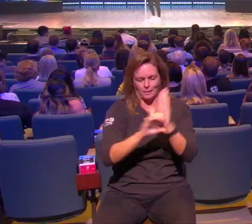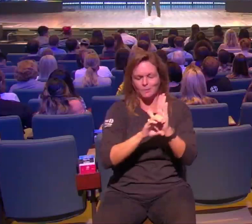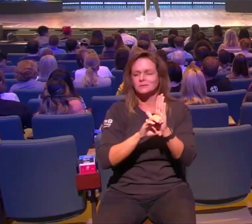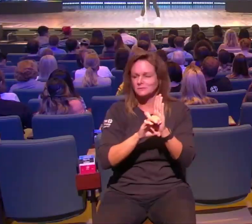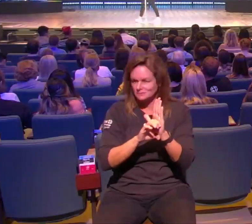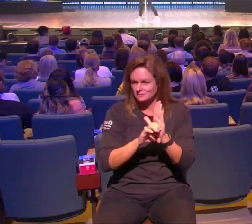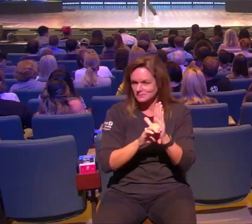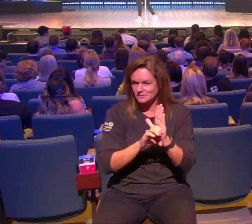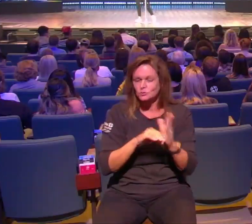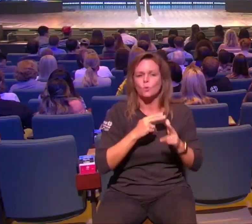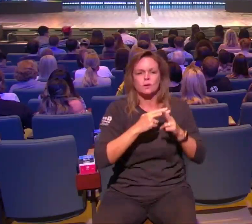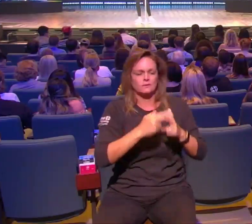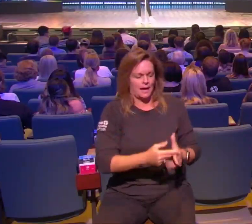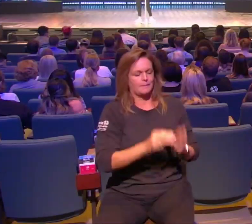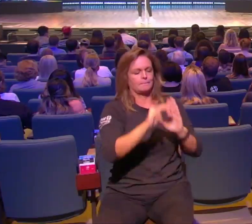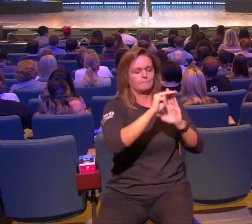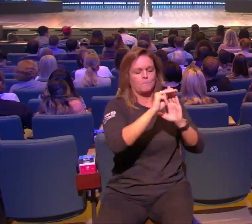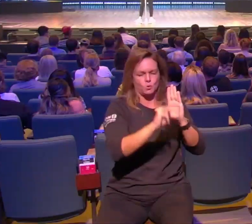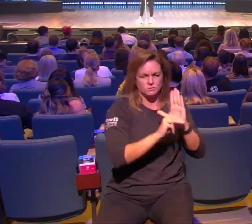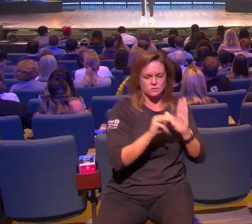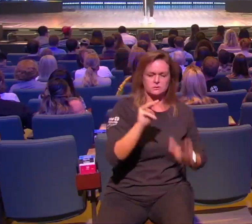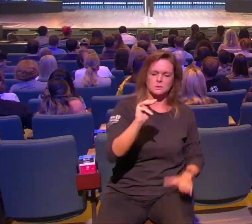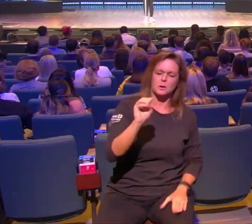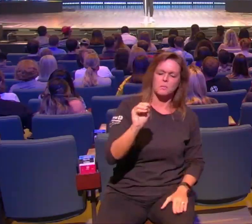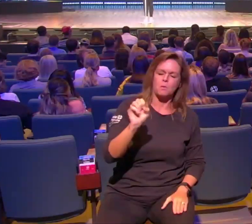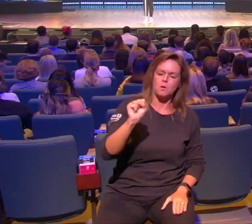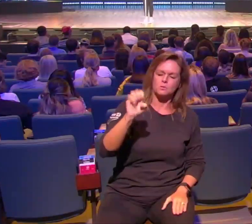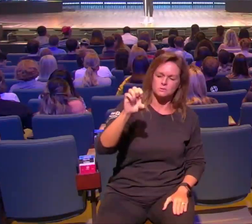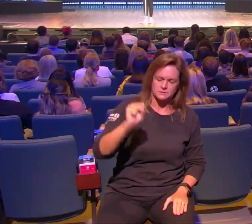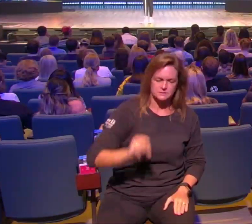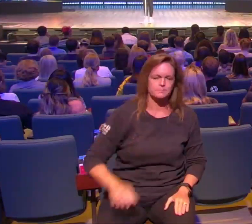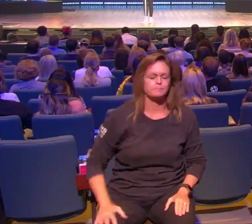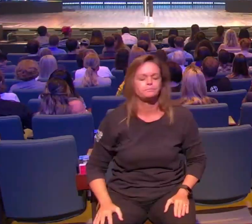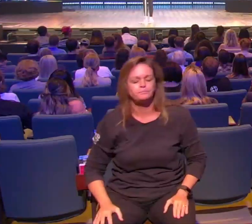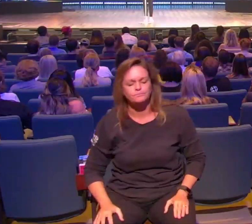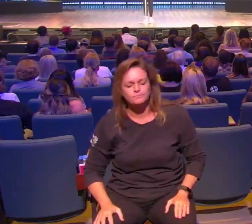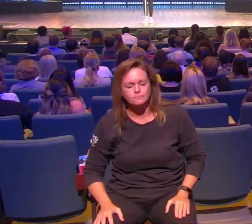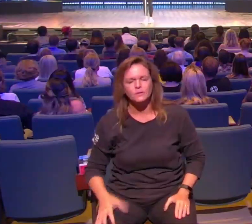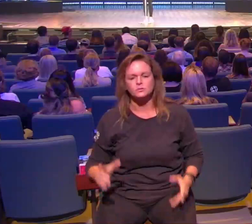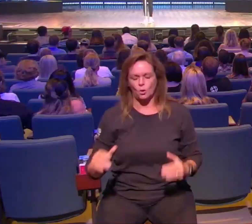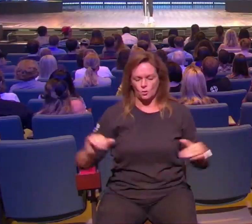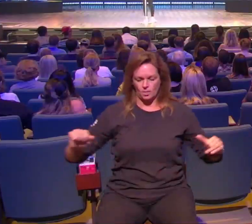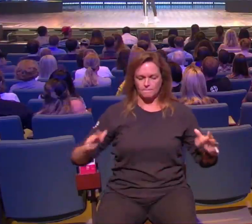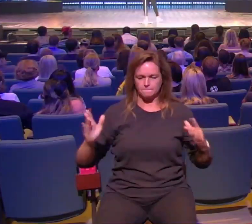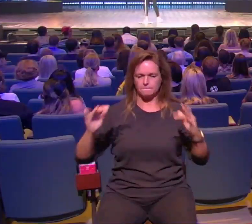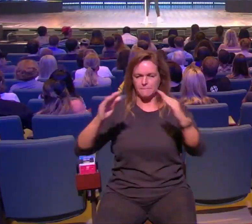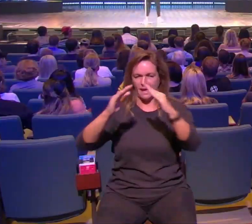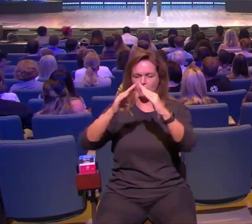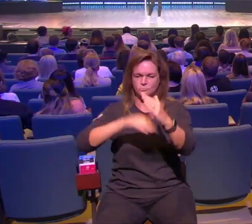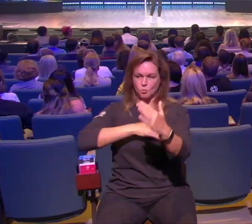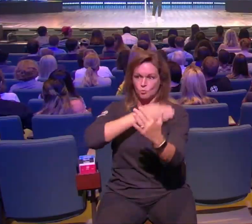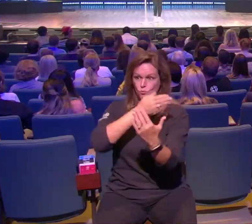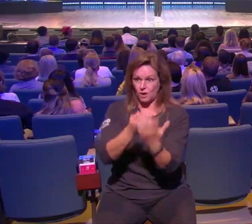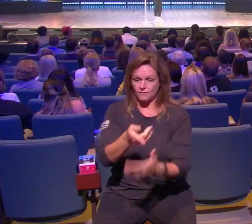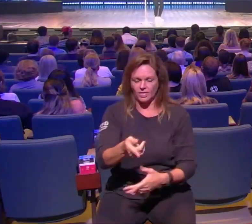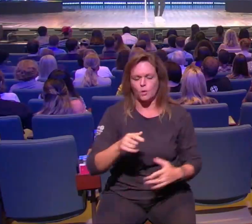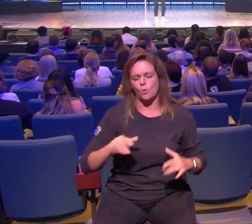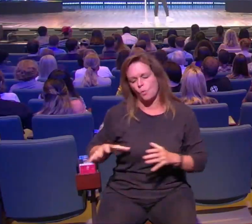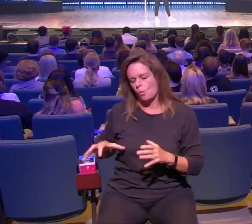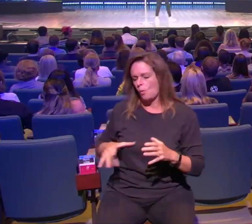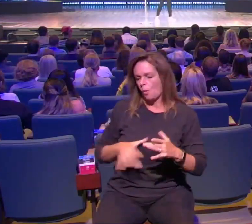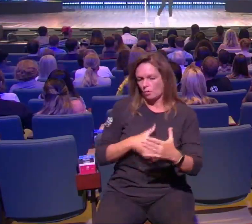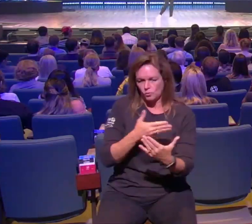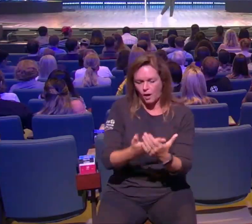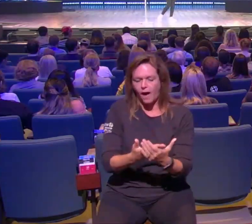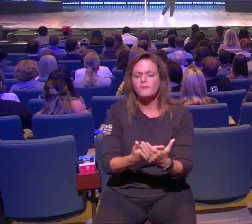on the other side of the sea, and they ended up at Mount Sinai. See, when they got to Mount Sinai, it was there that